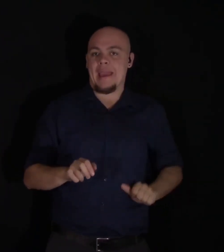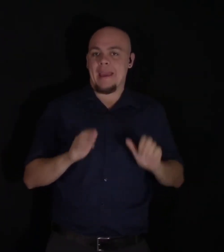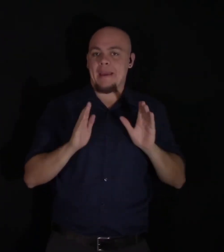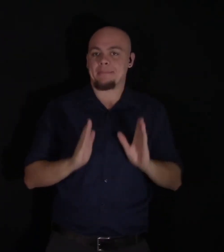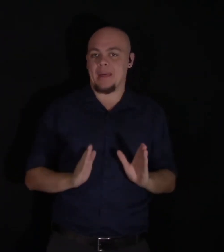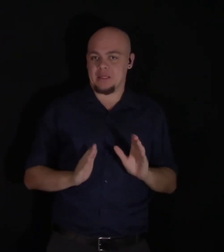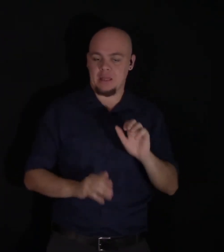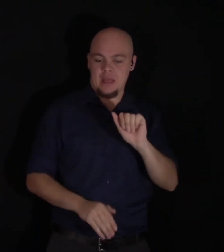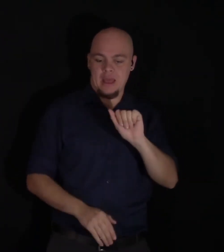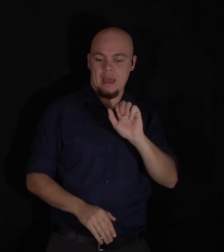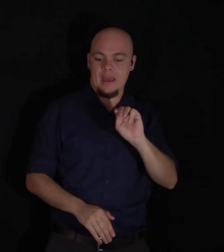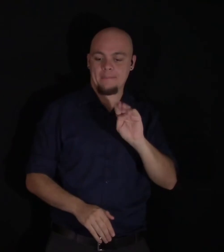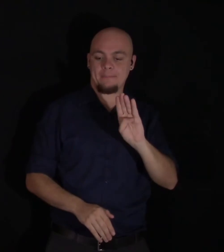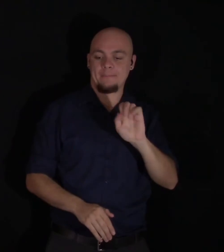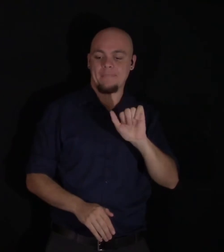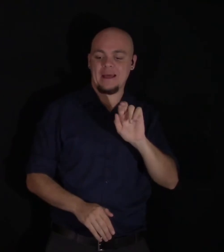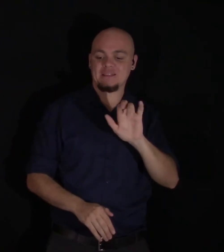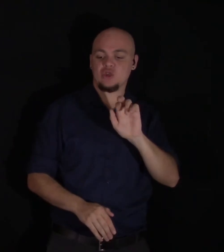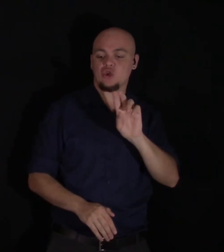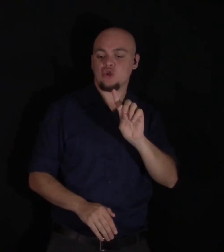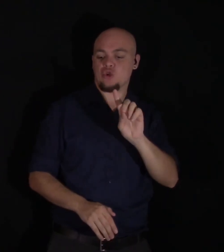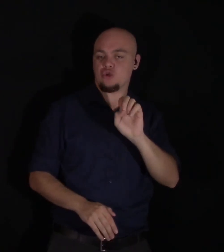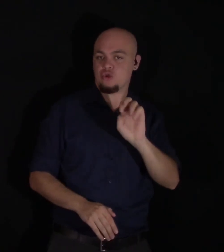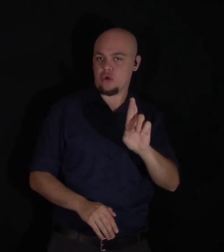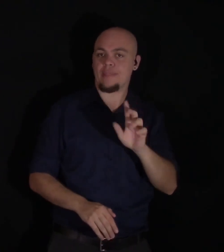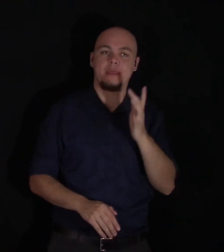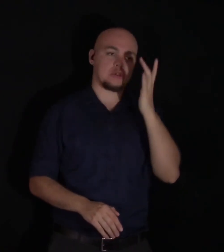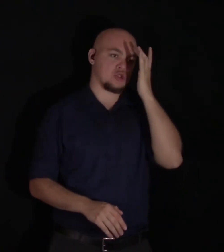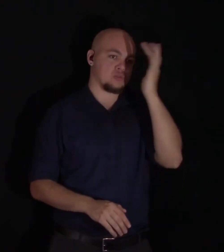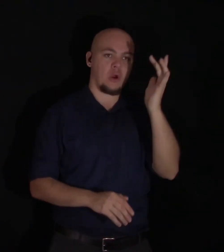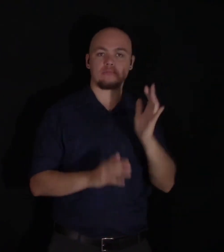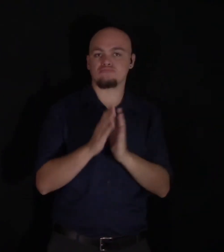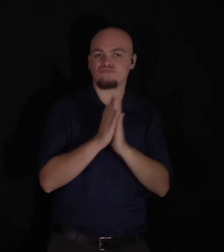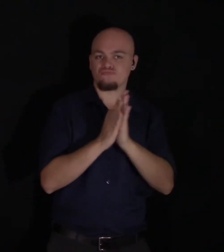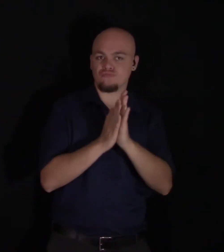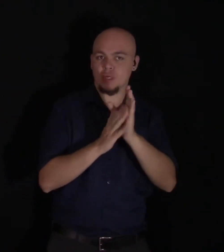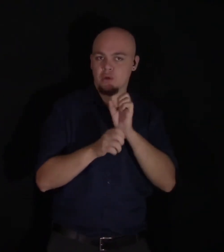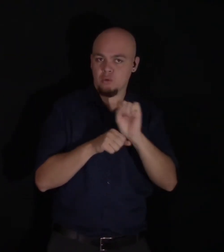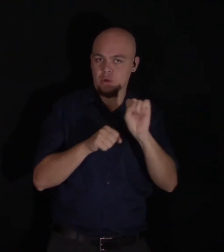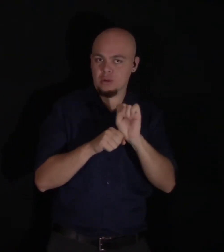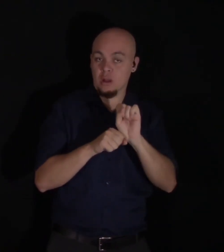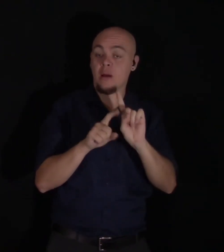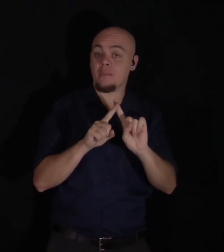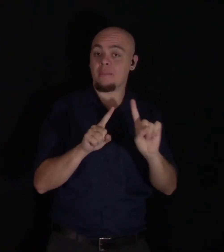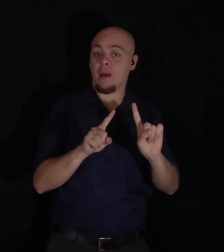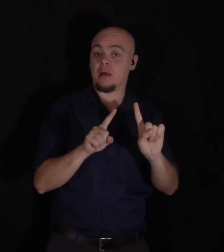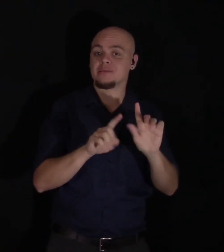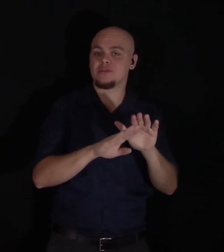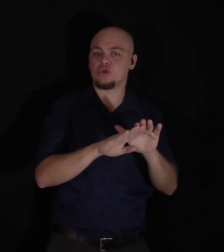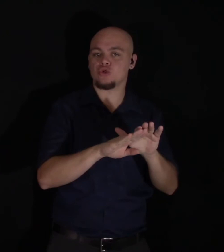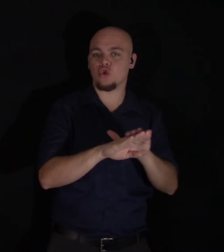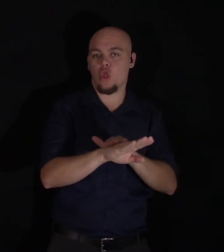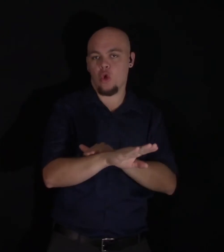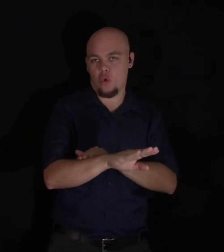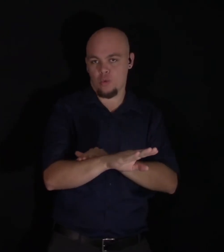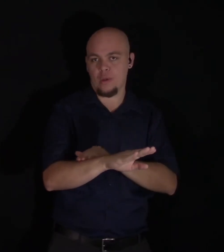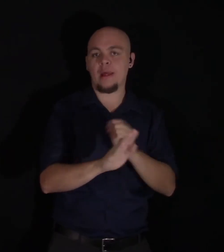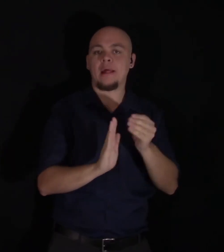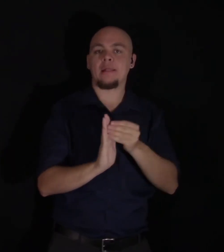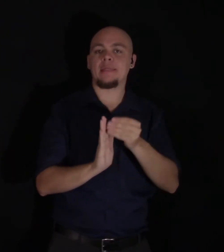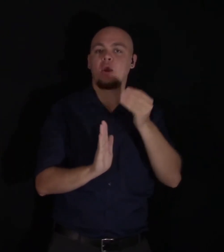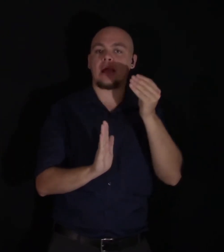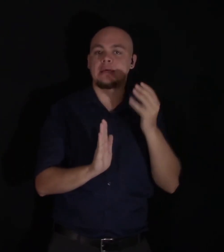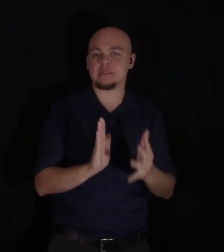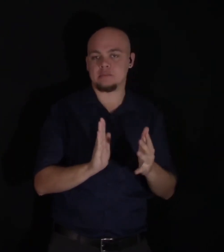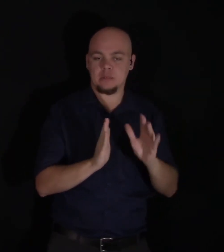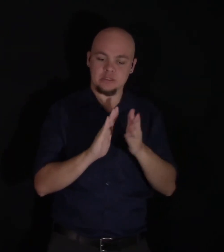Your ambassadors are very smart, deliberate, but slow. And they're very expensive to run.